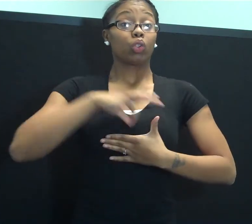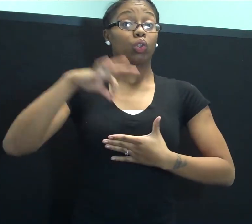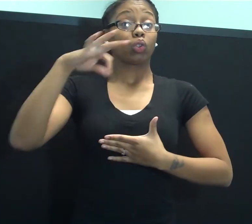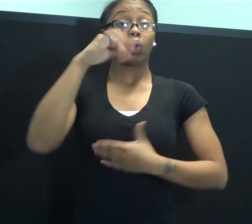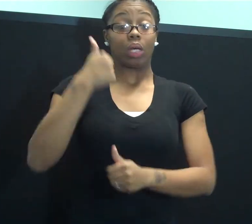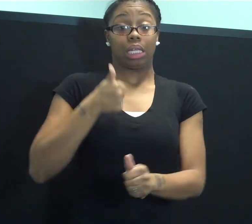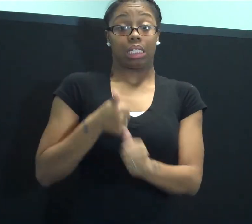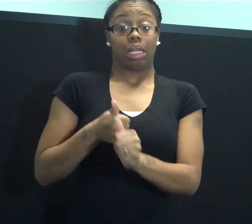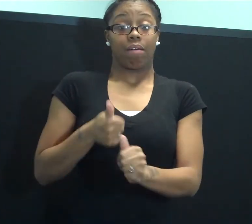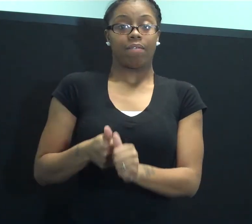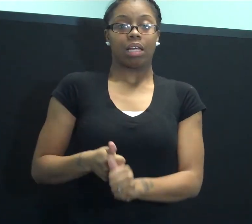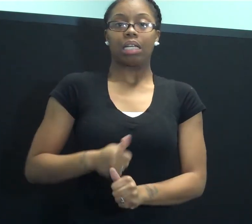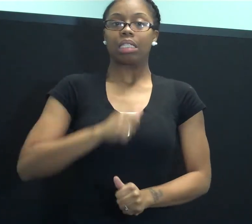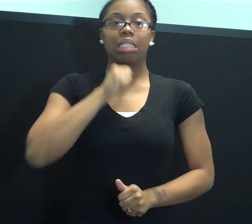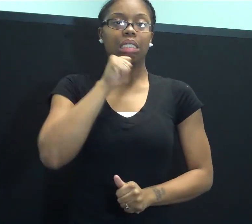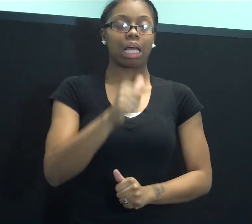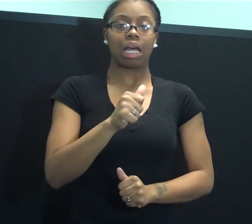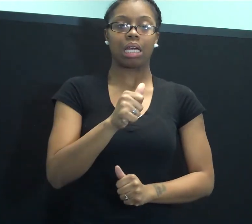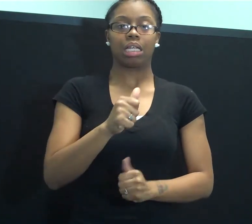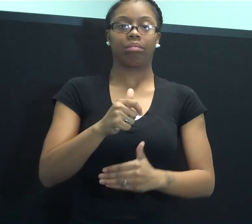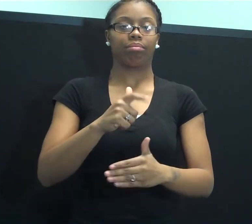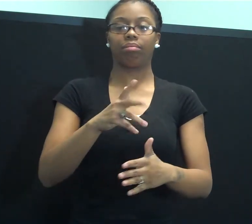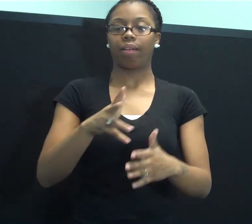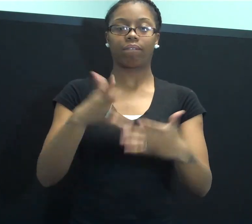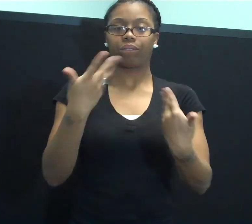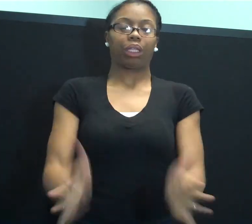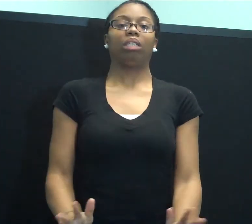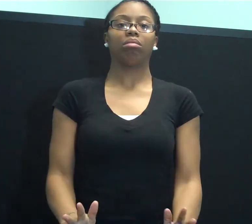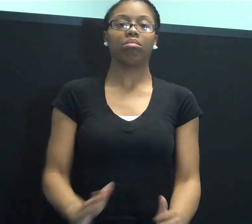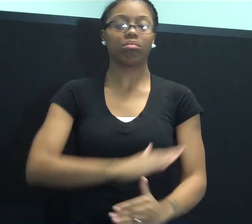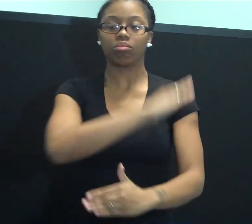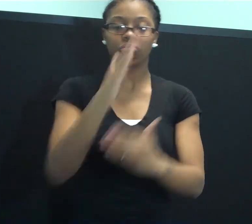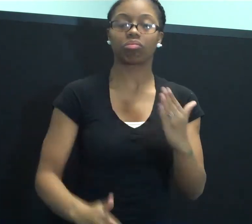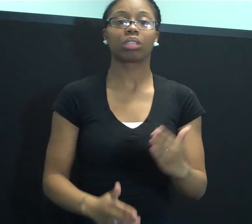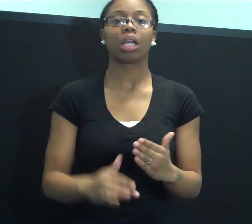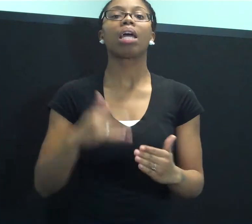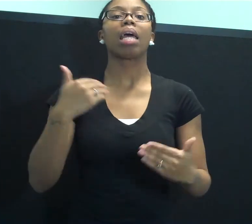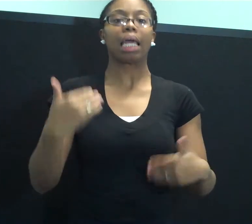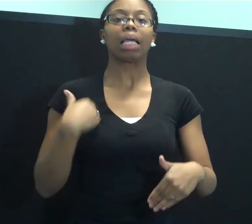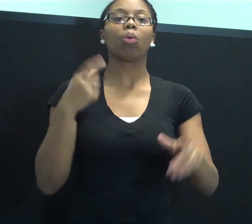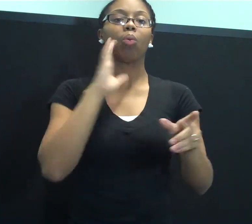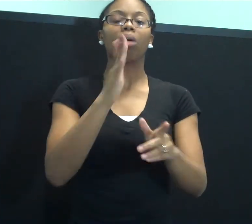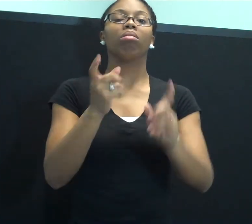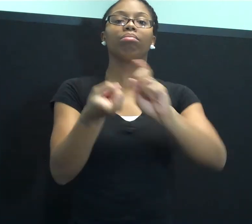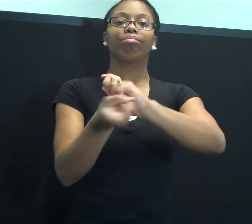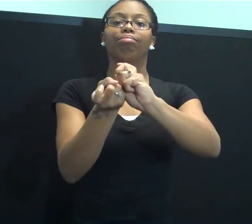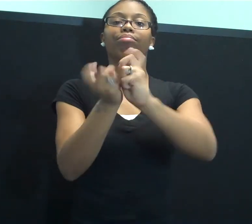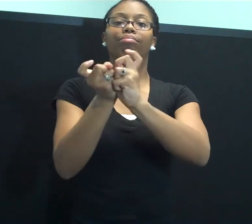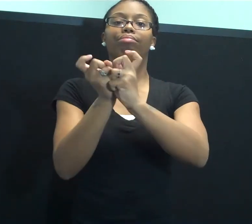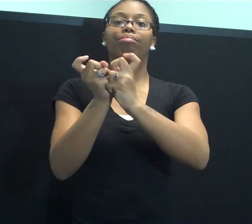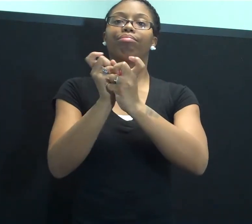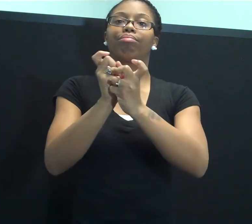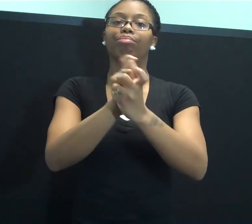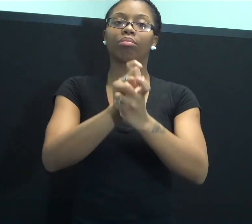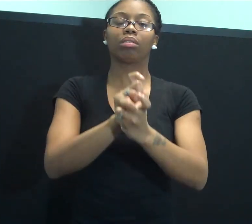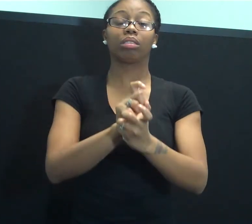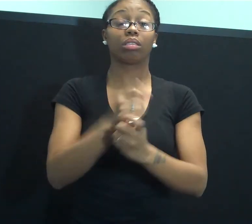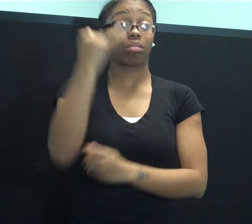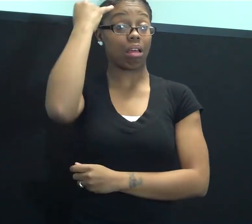It doesn't endure. It's constantly part of a changeable process. So the idea of an immortal soul is